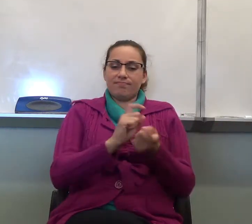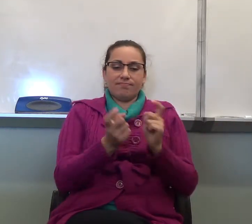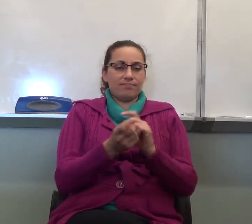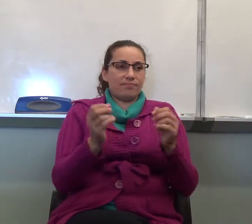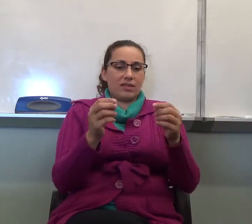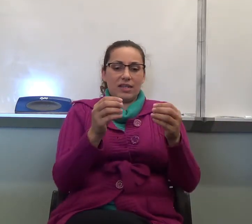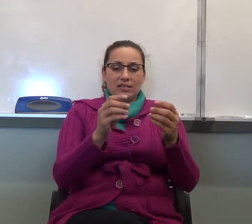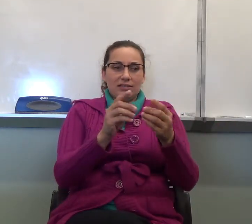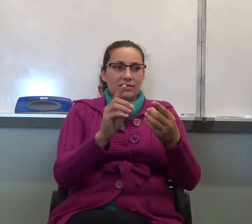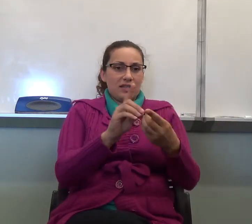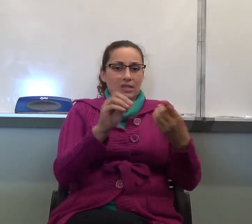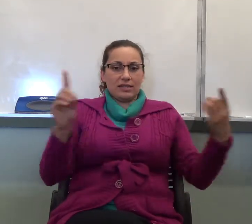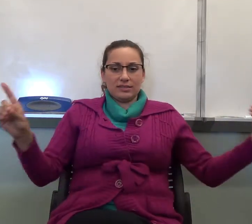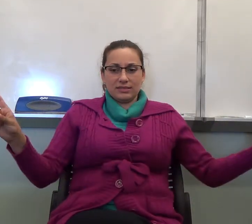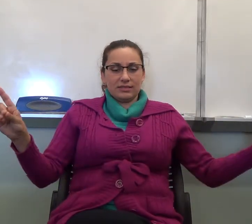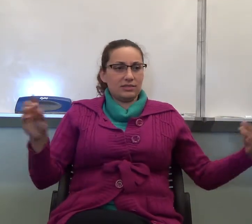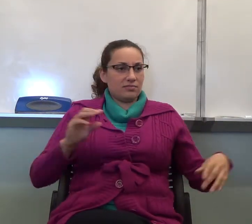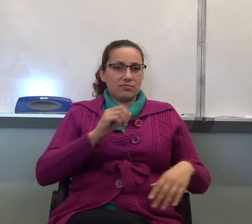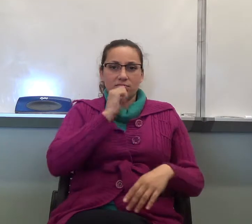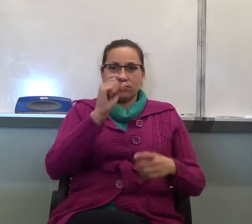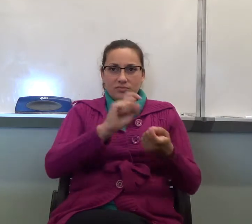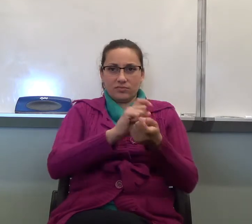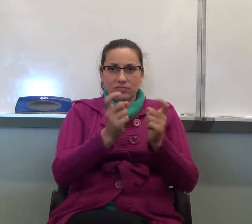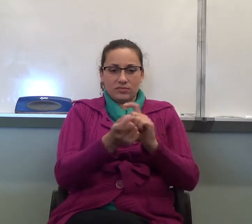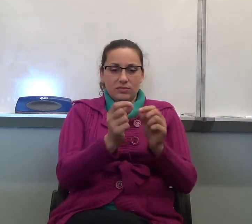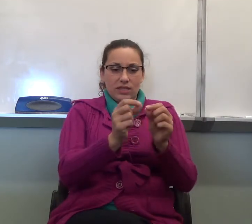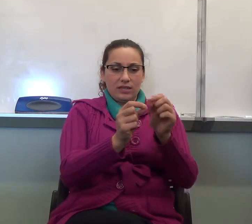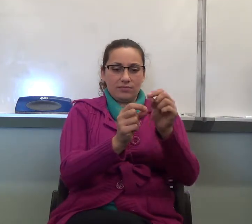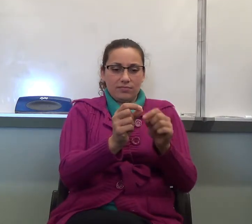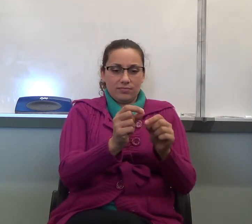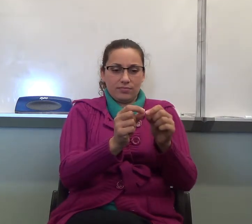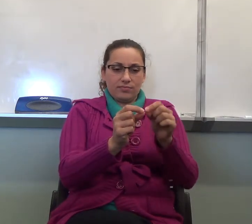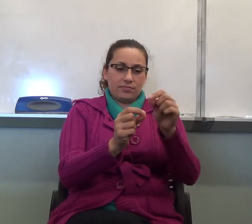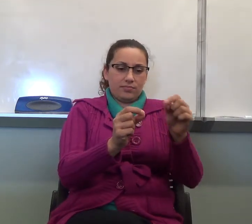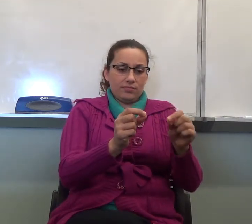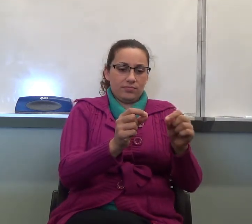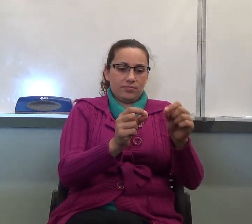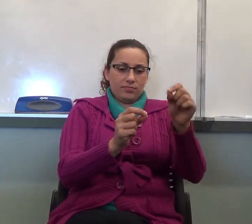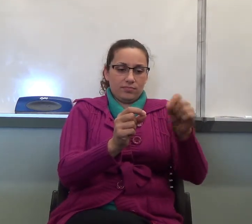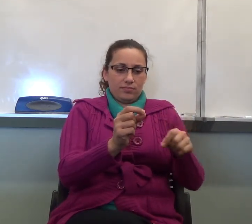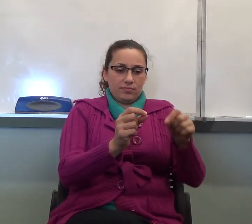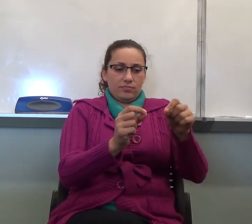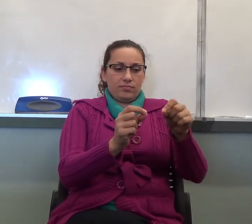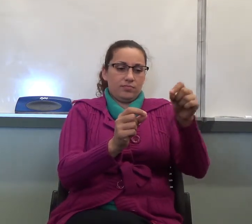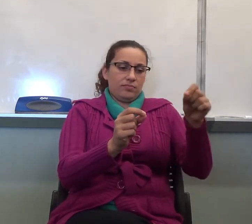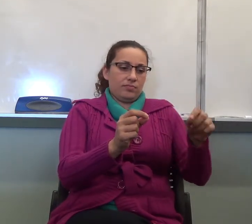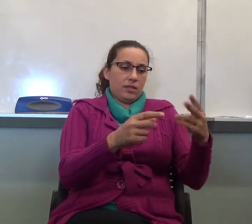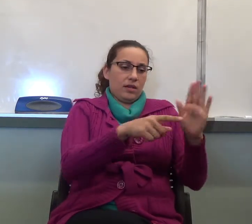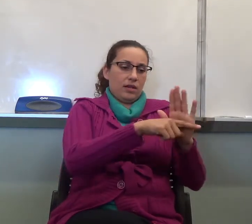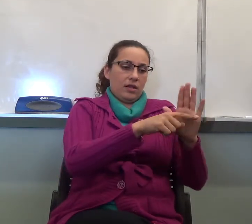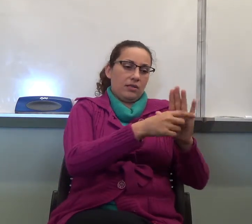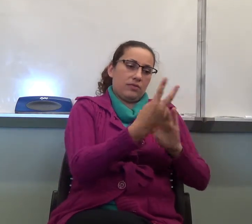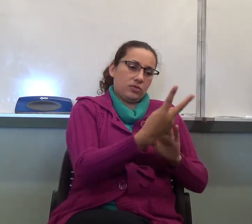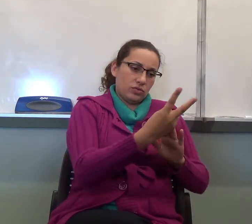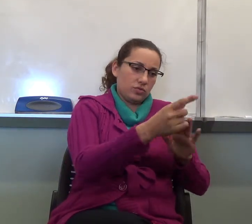distances between these integers. Likewise, -2 will be over here, and so forth.